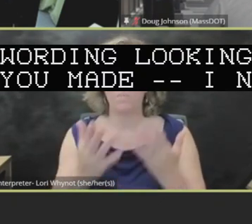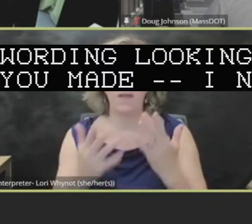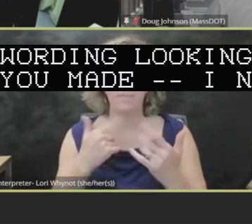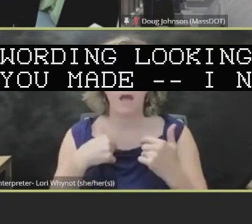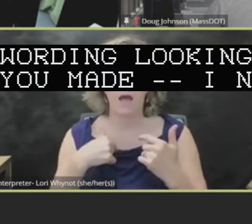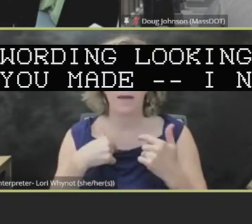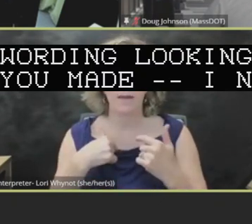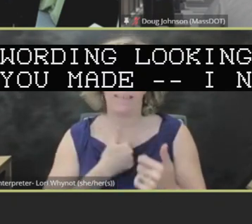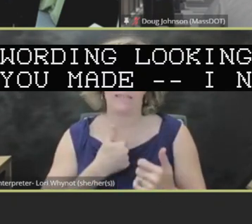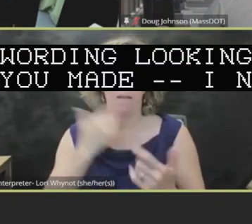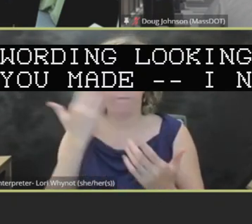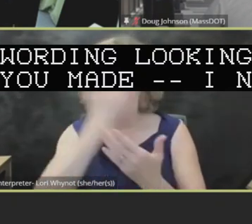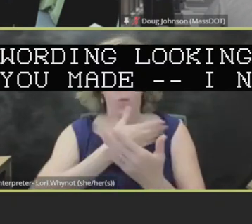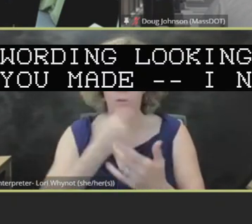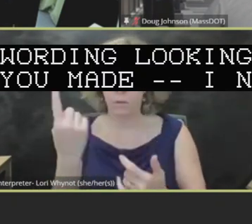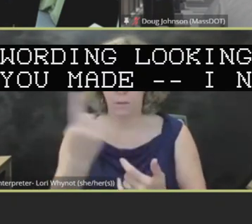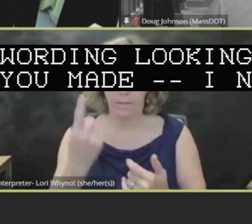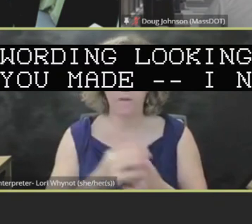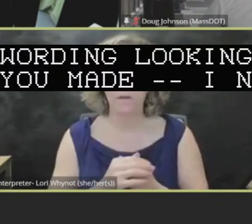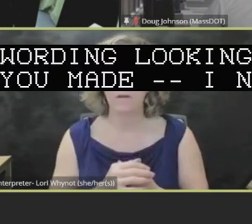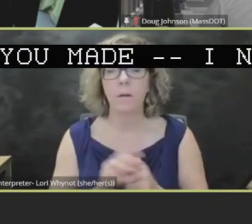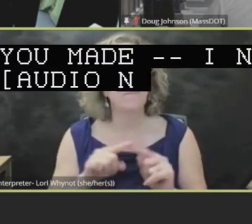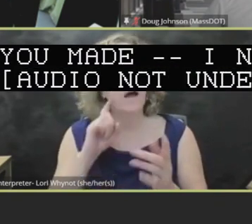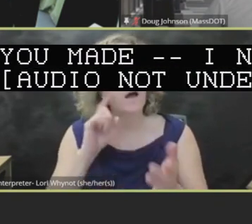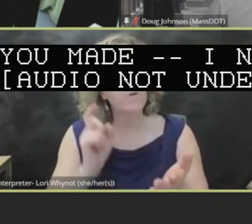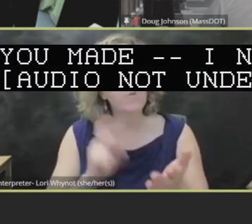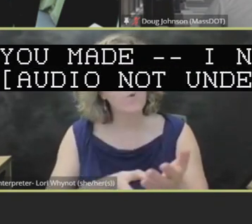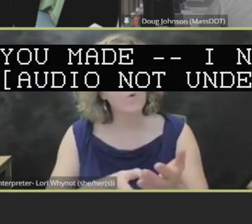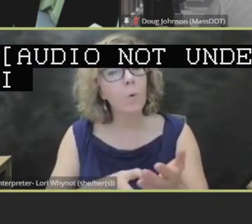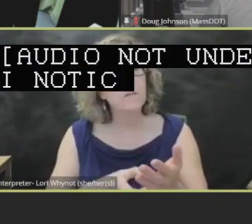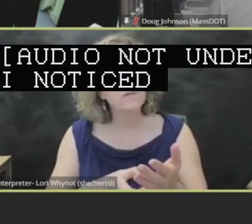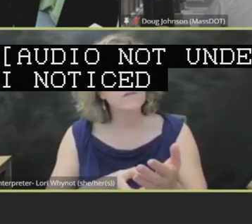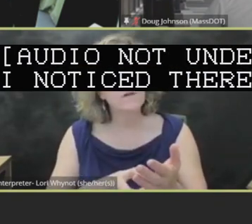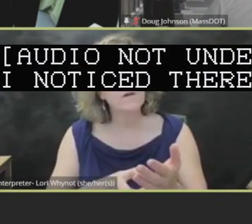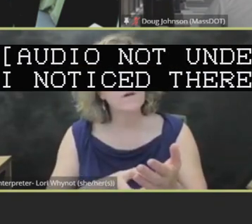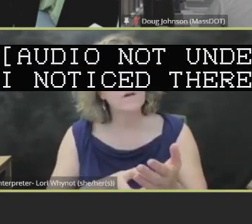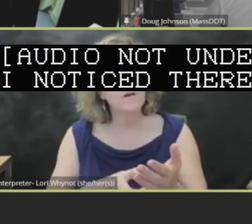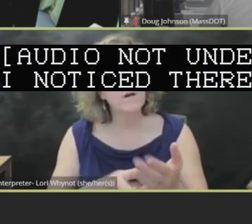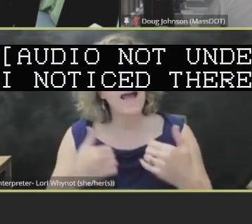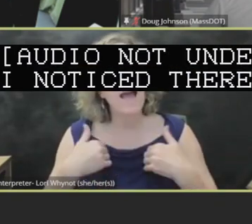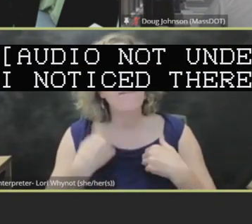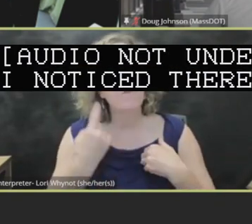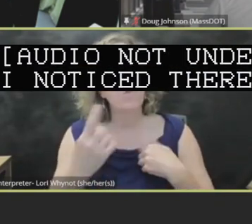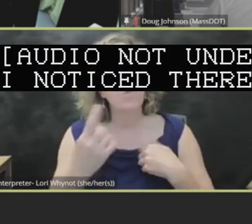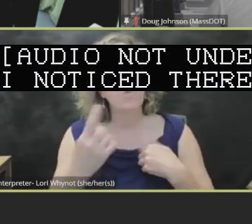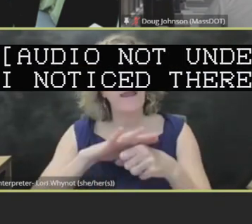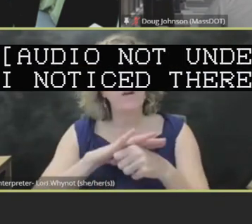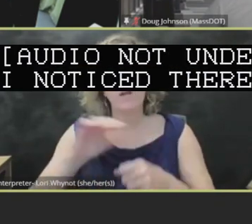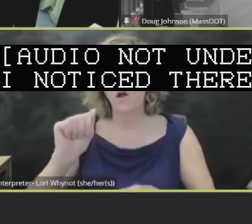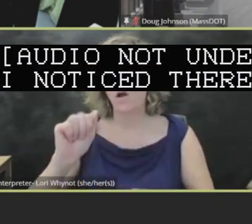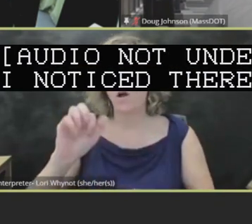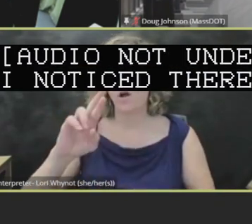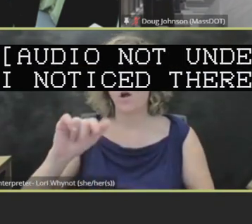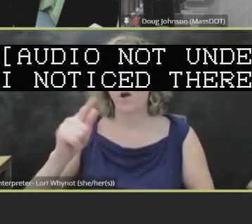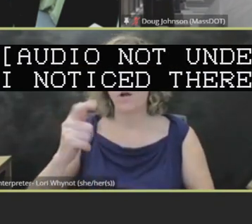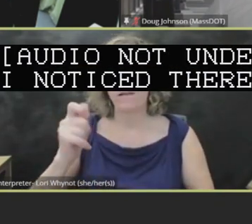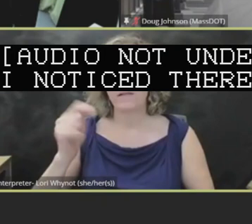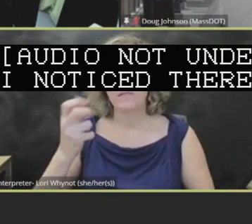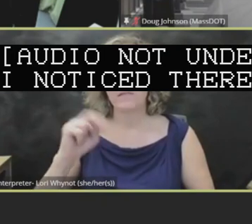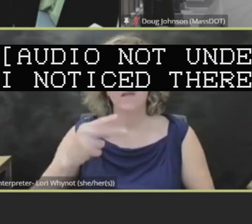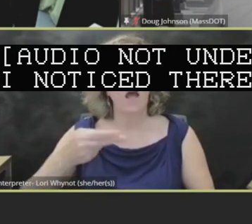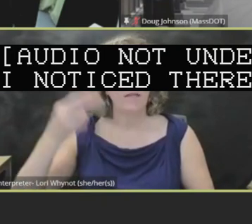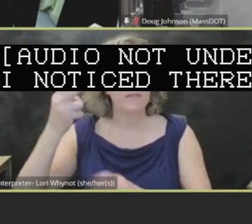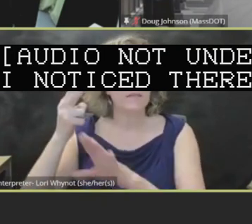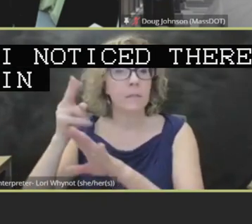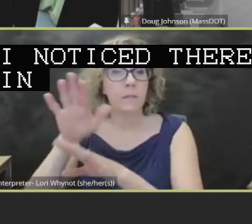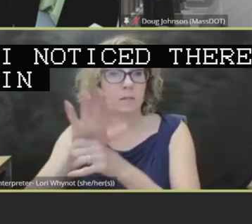overlooked. However, I noticed that there was a part like Arlington or Arlington Heights. I'm